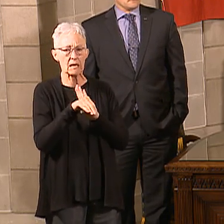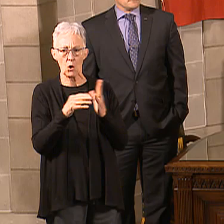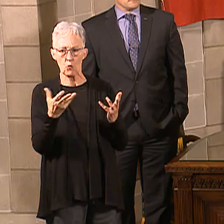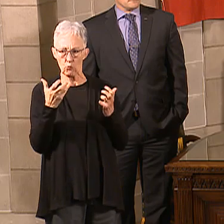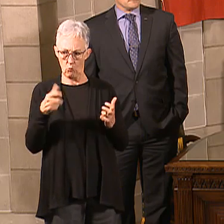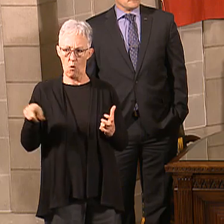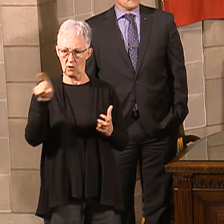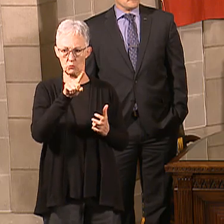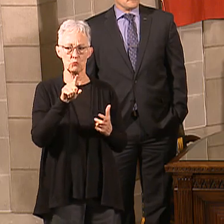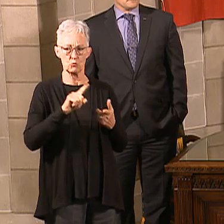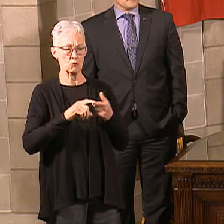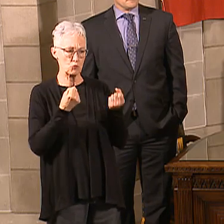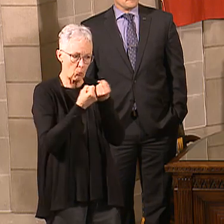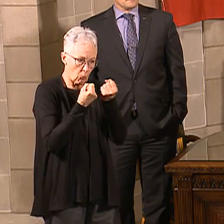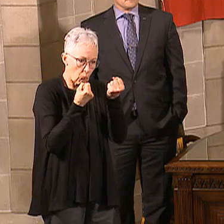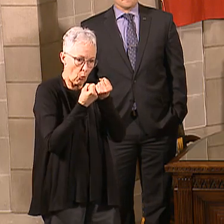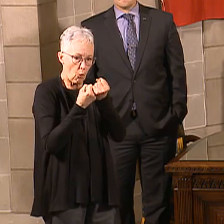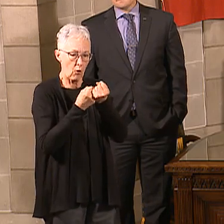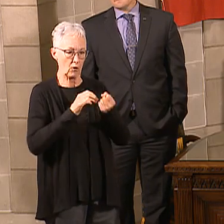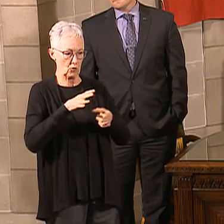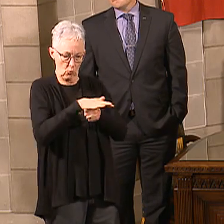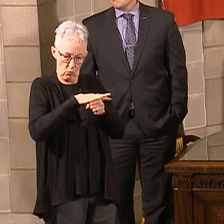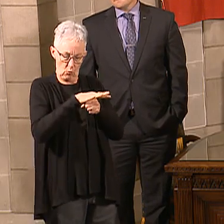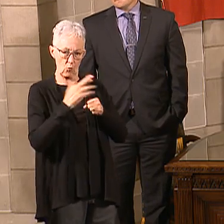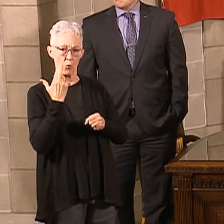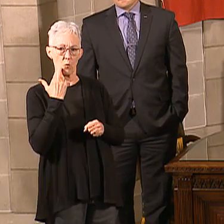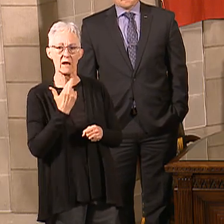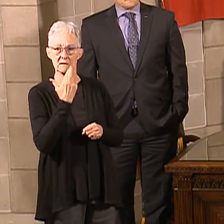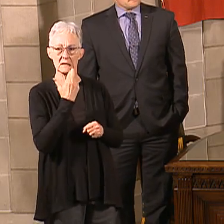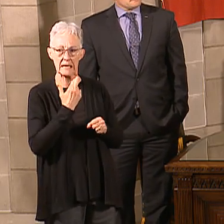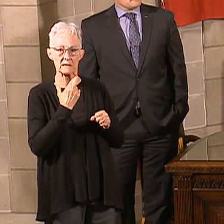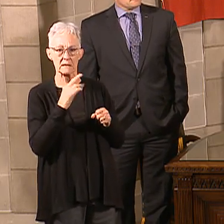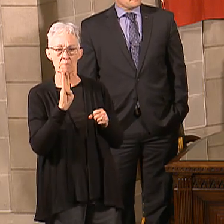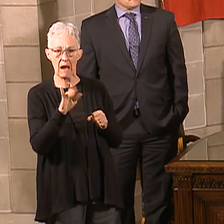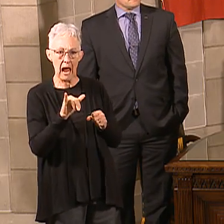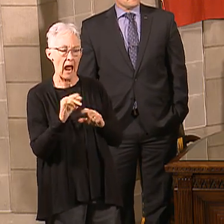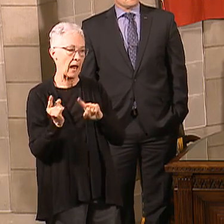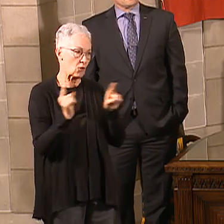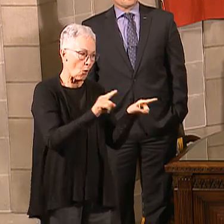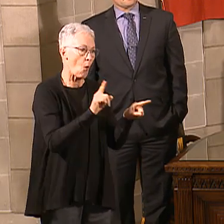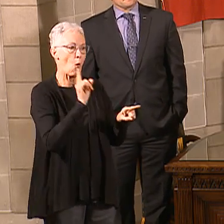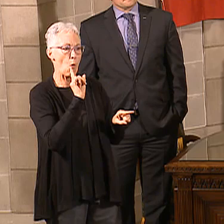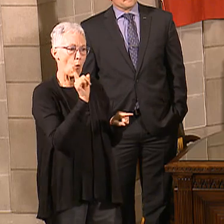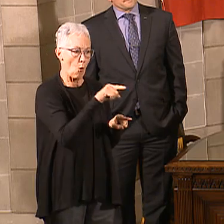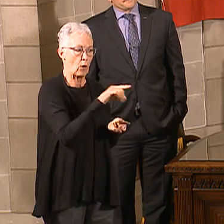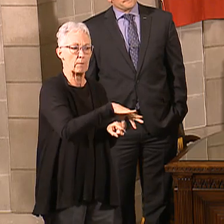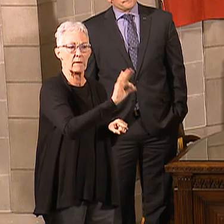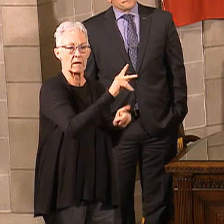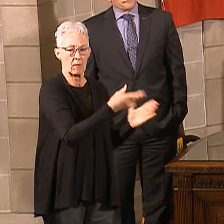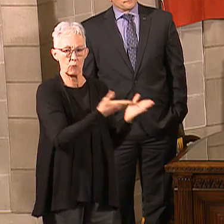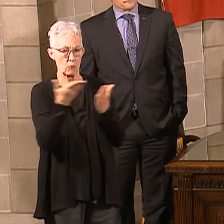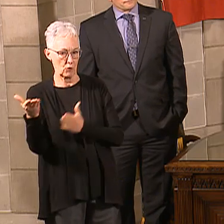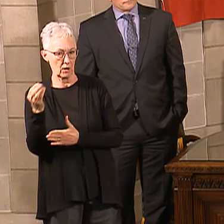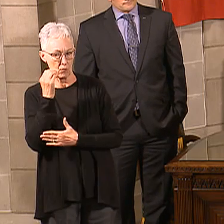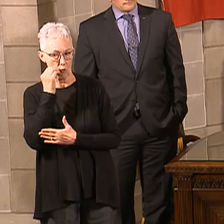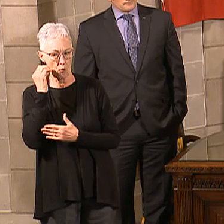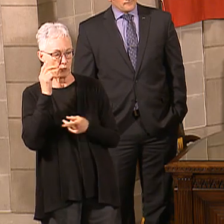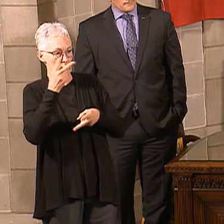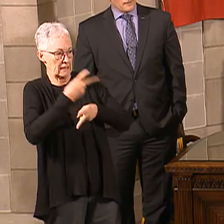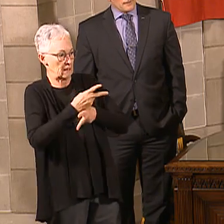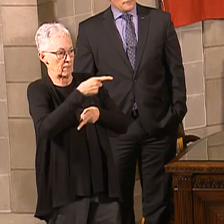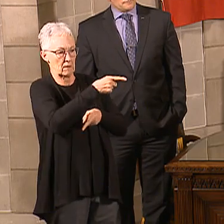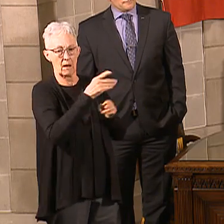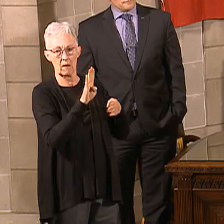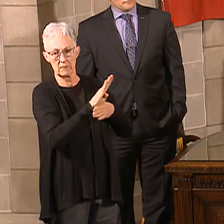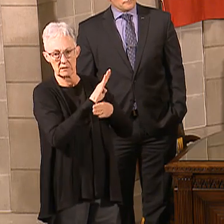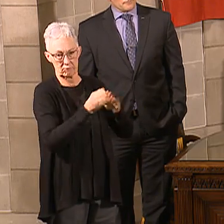with that takeout or delivery or drive-through. But I just want to thank all the Nebraskans across the state that are making adjustments, whether